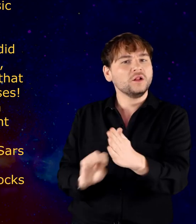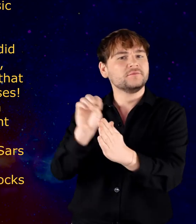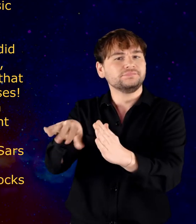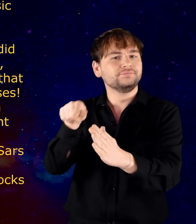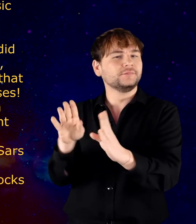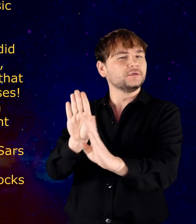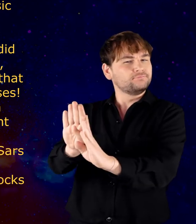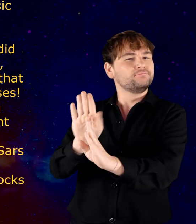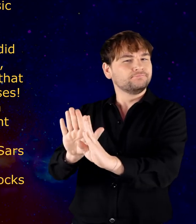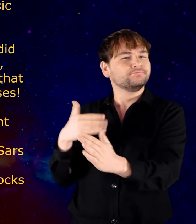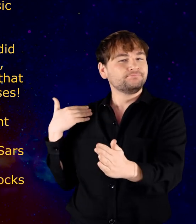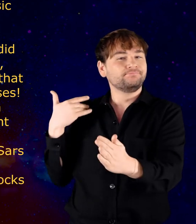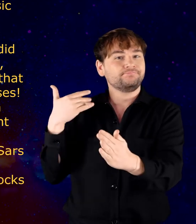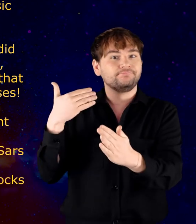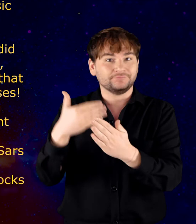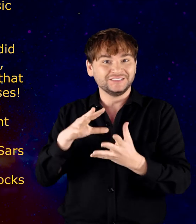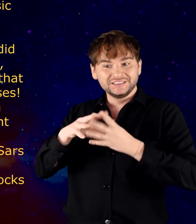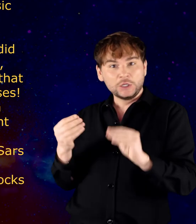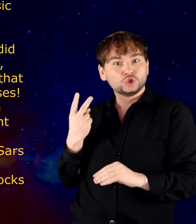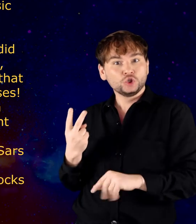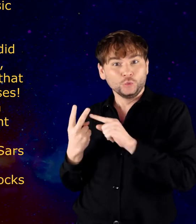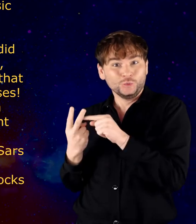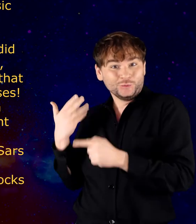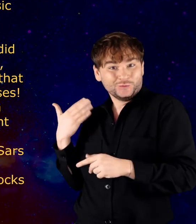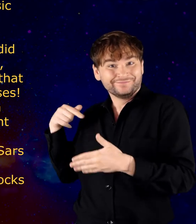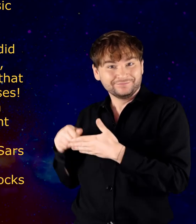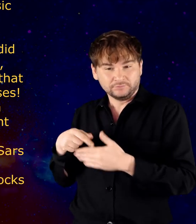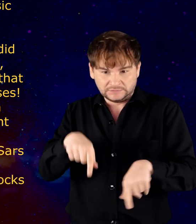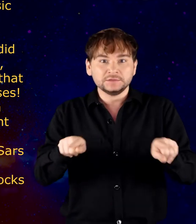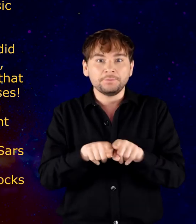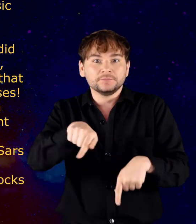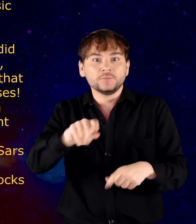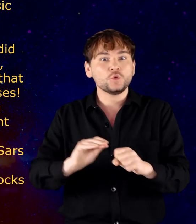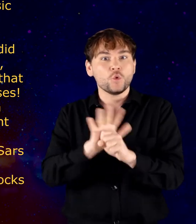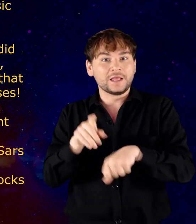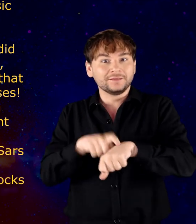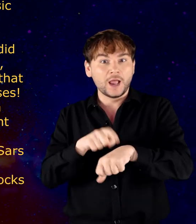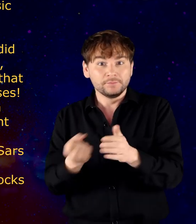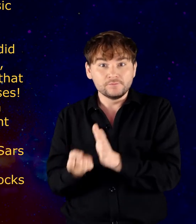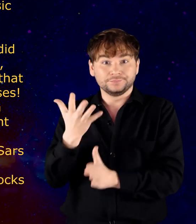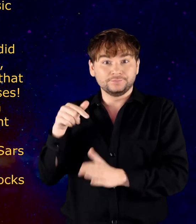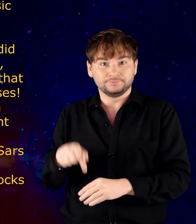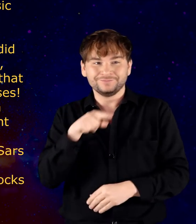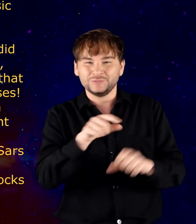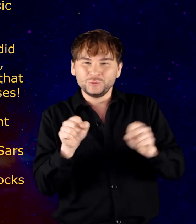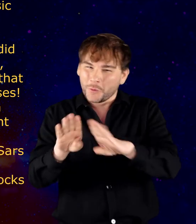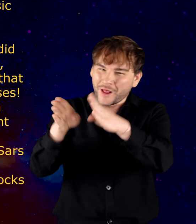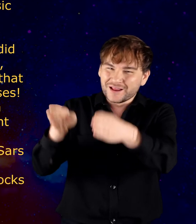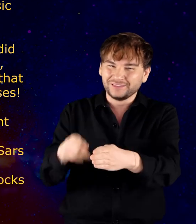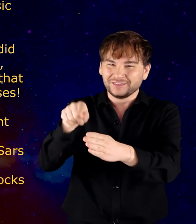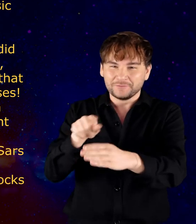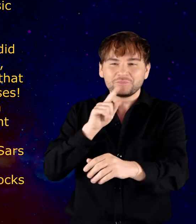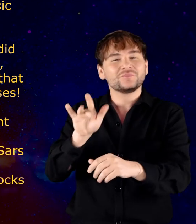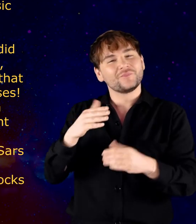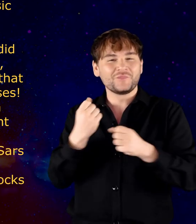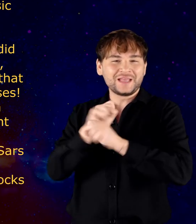And when SARS-2, so the new coronavirus of the current crisis, appeared, we